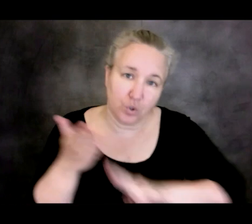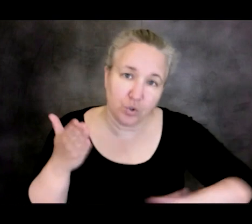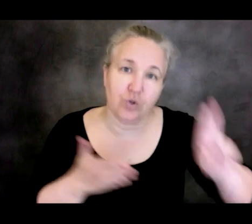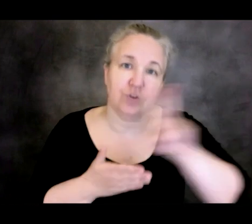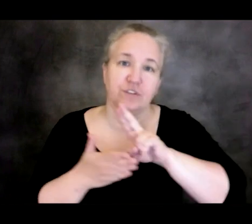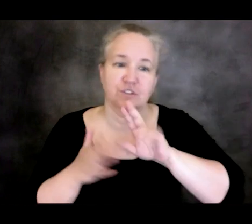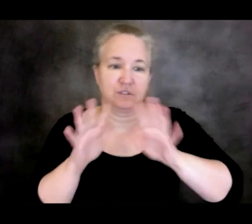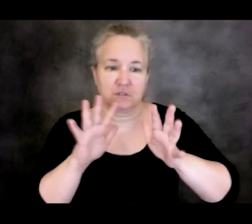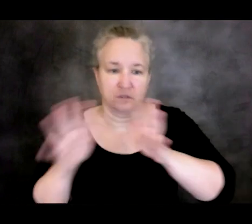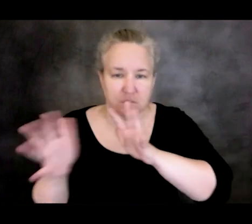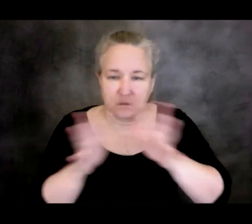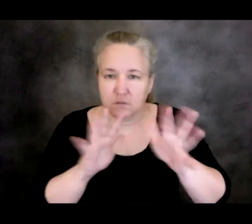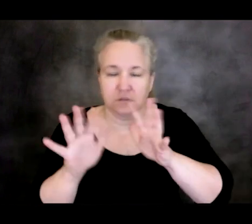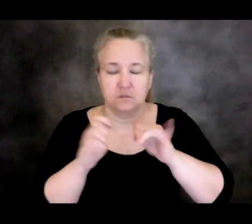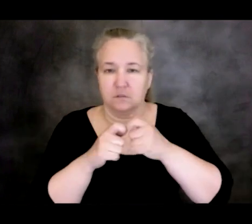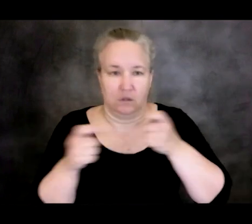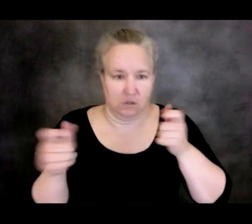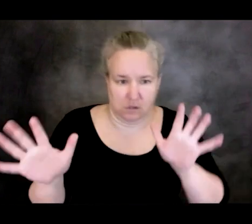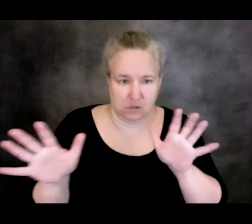sanctuary university campus,